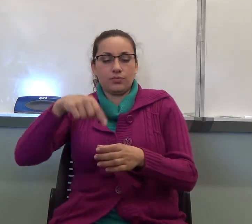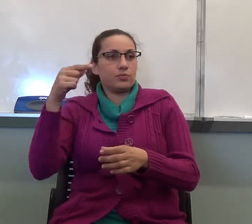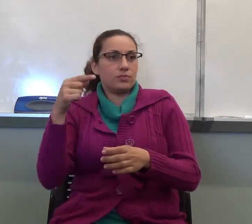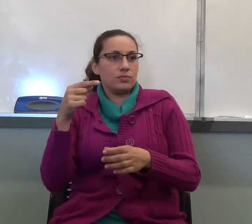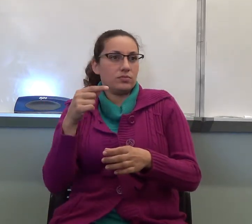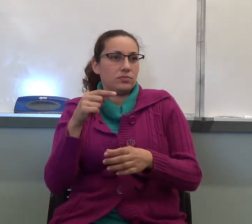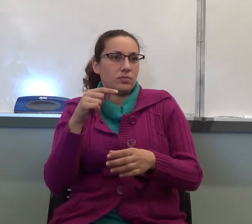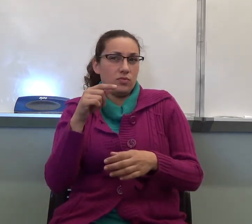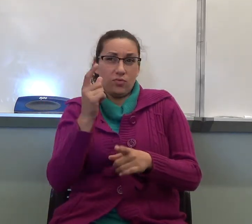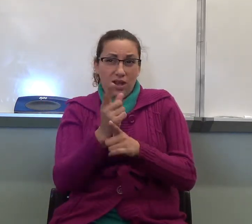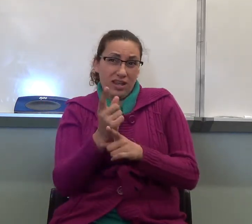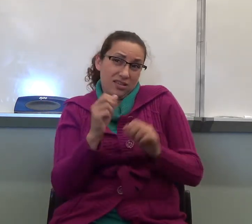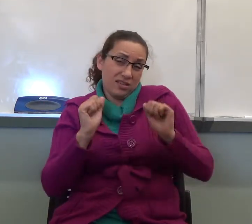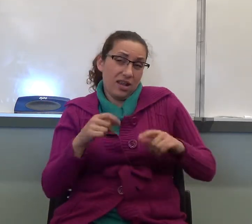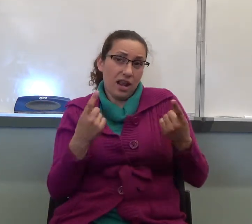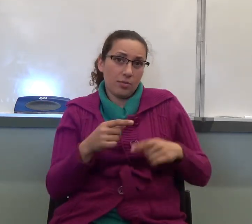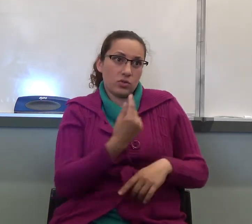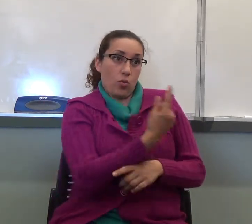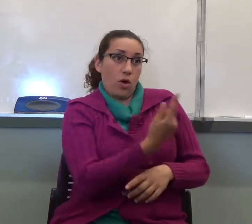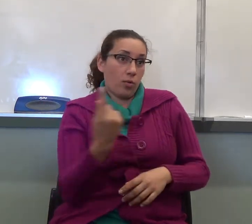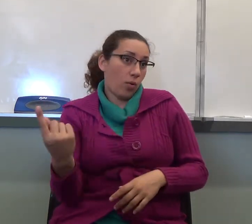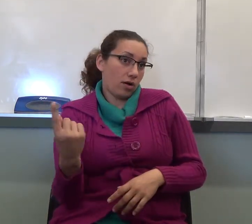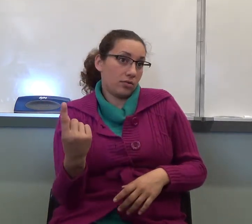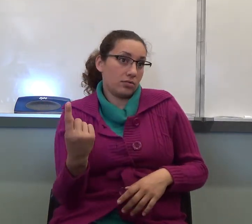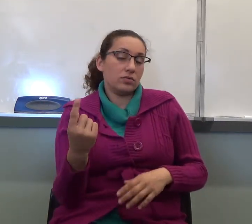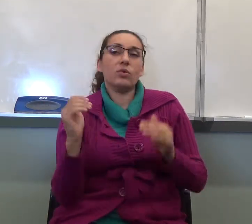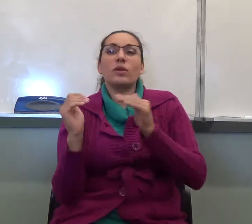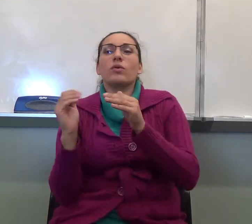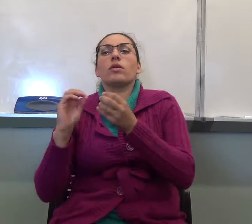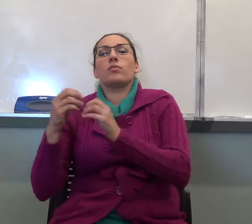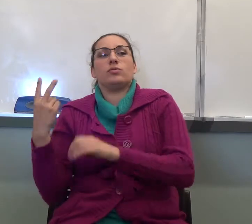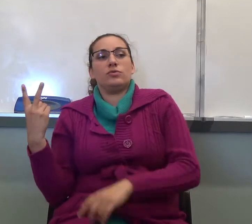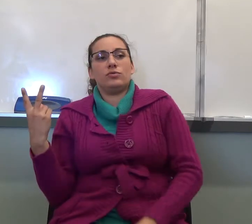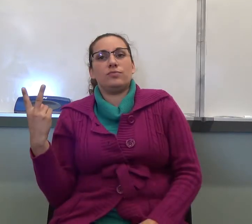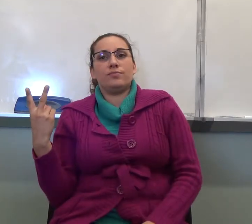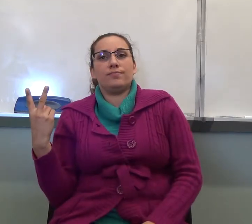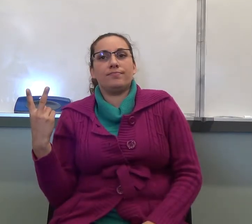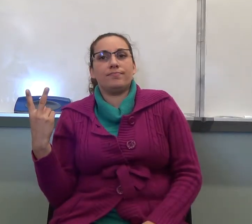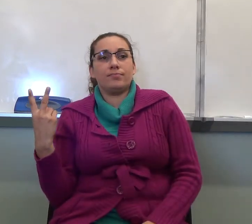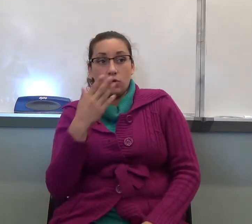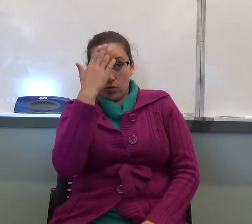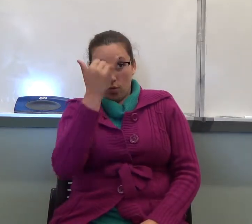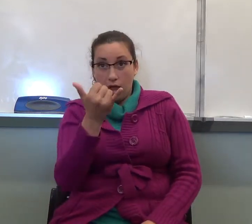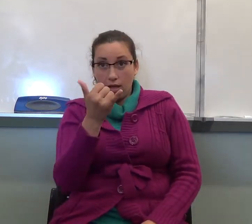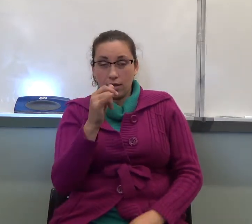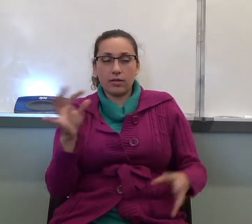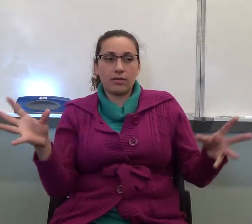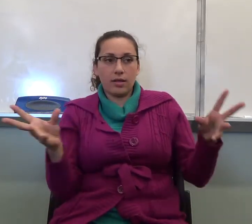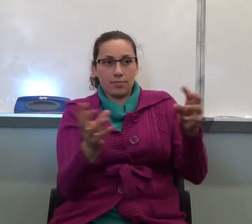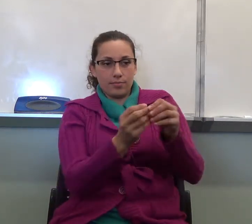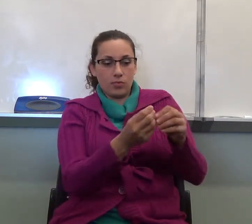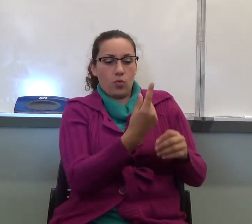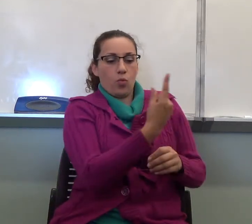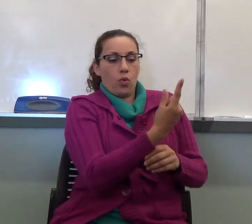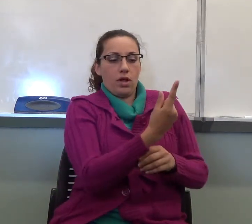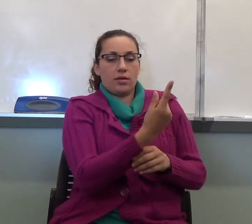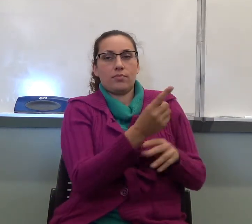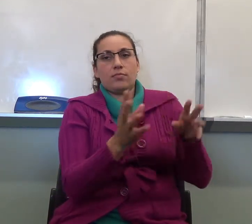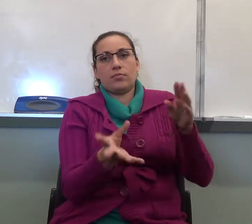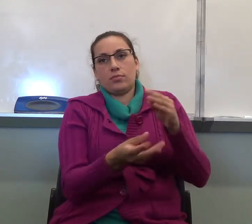happen, okay? That would be the number 2, because they add up to 2. 1 plus 1 is 2. And then what could